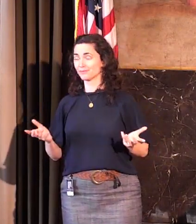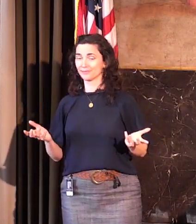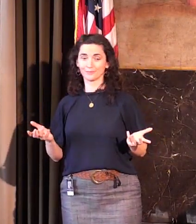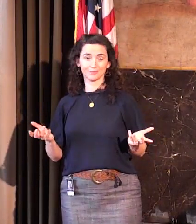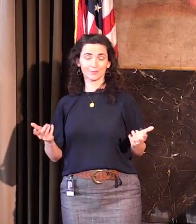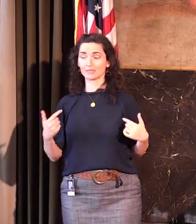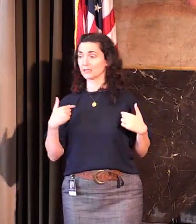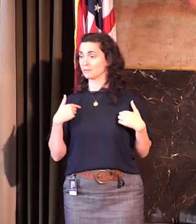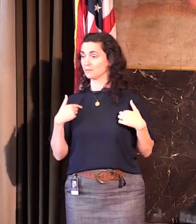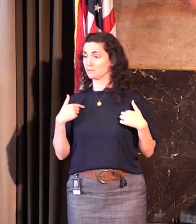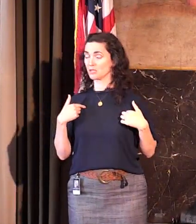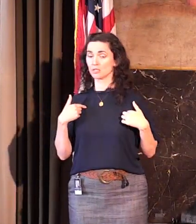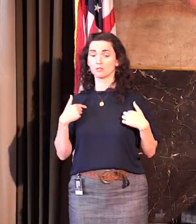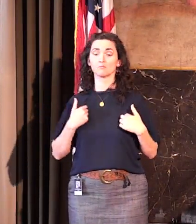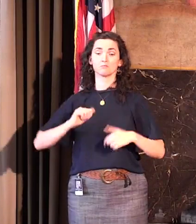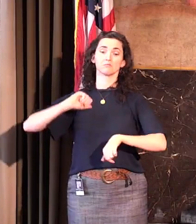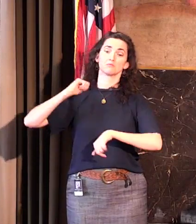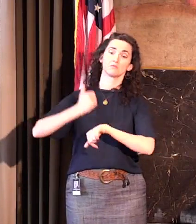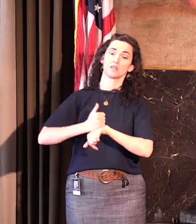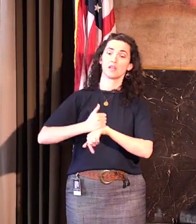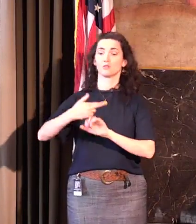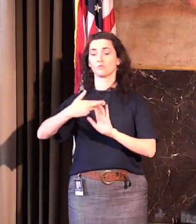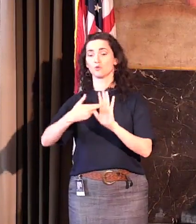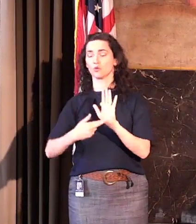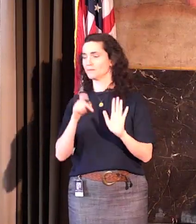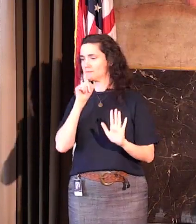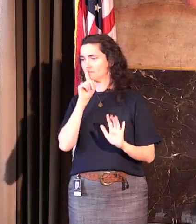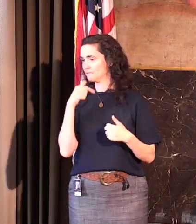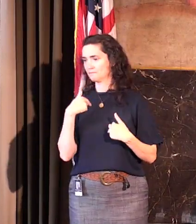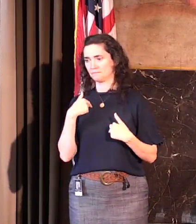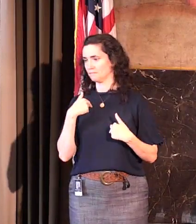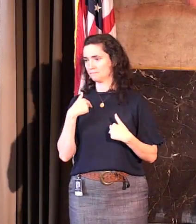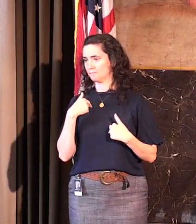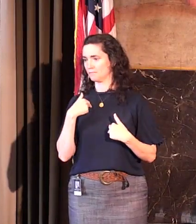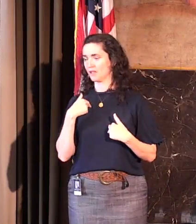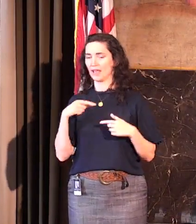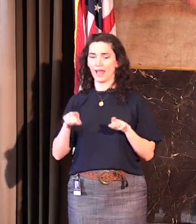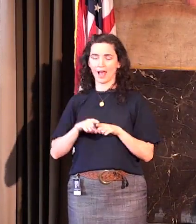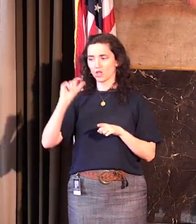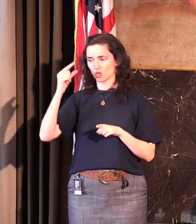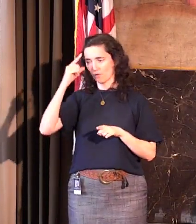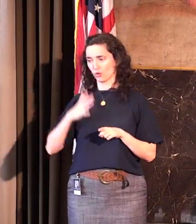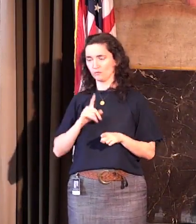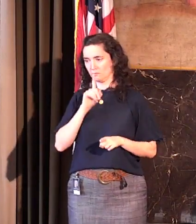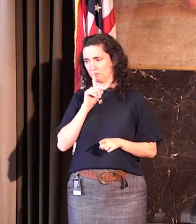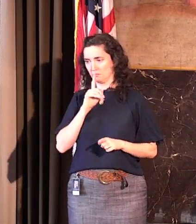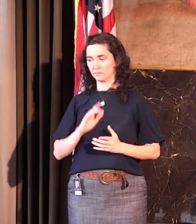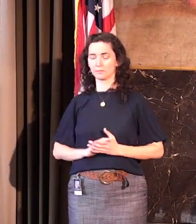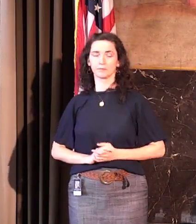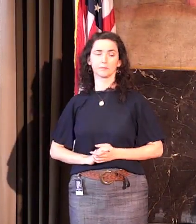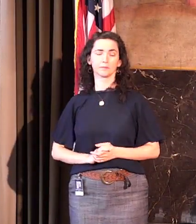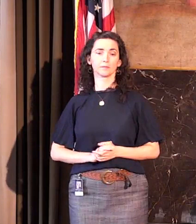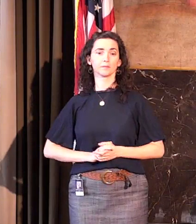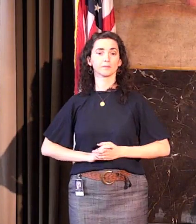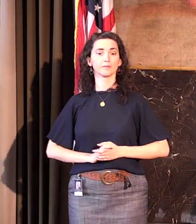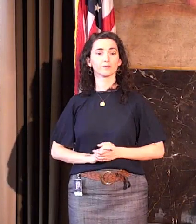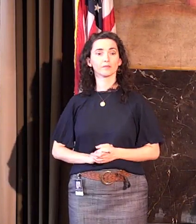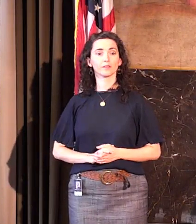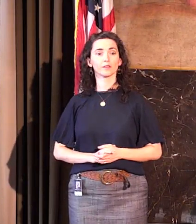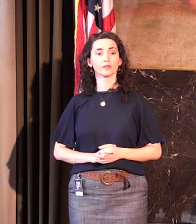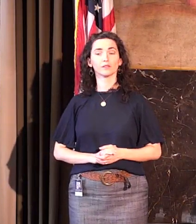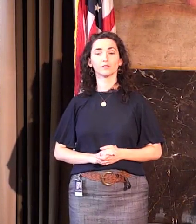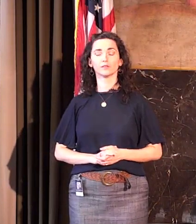I'm not going to impose that mandate from my position as governor. And because